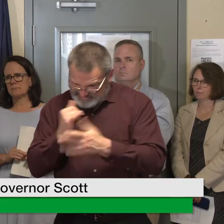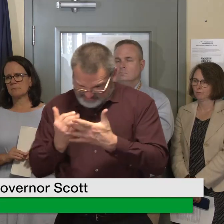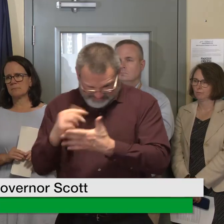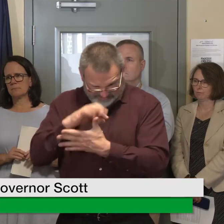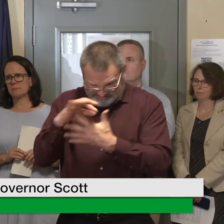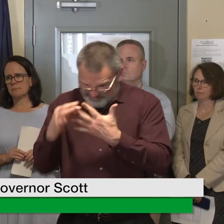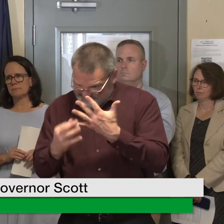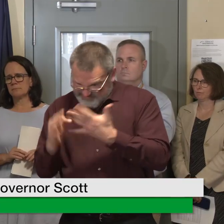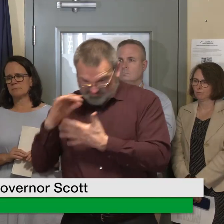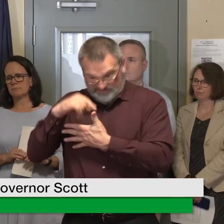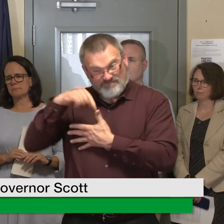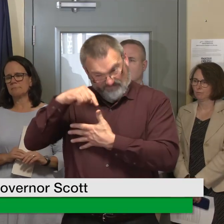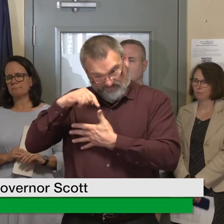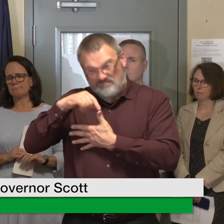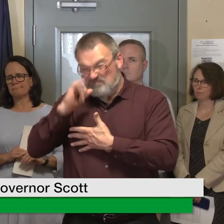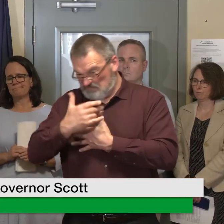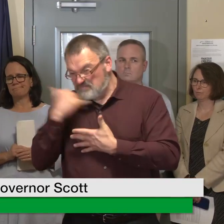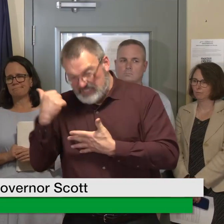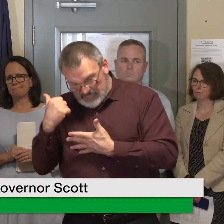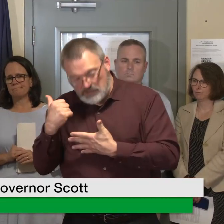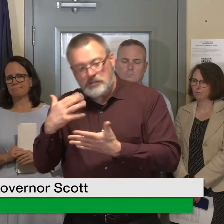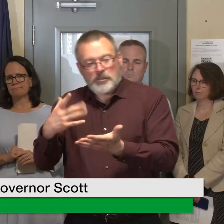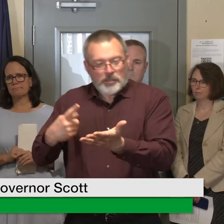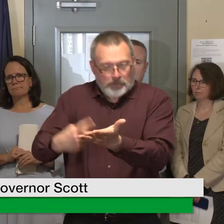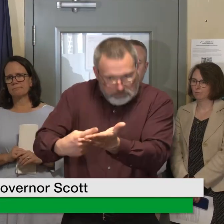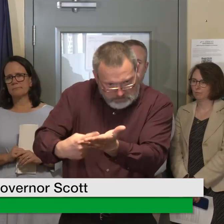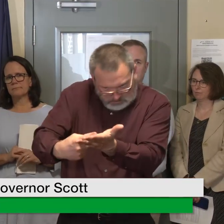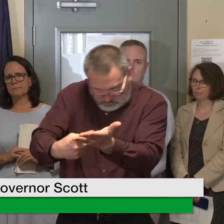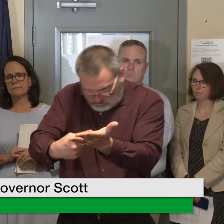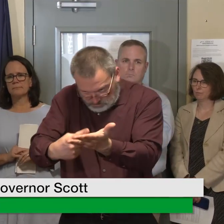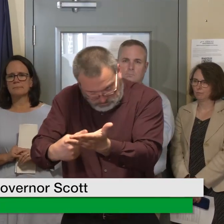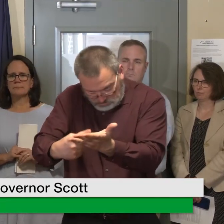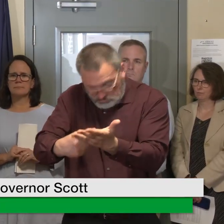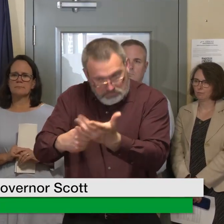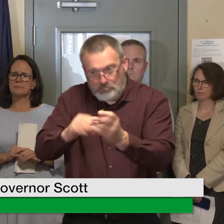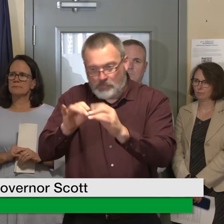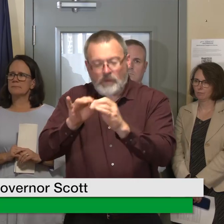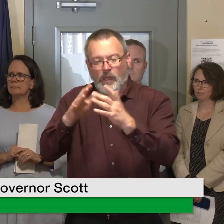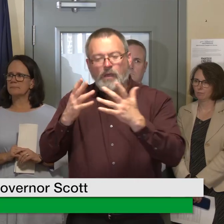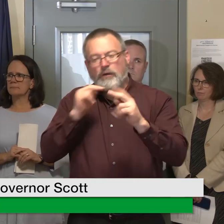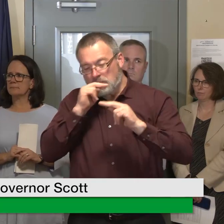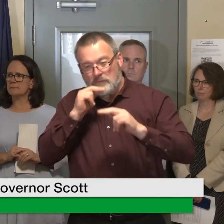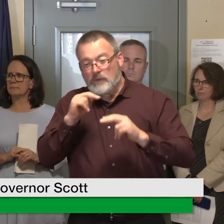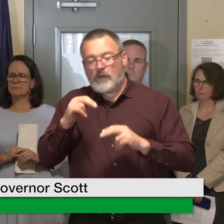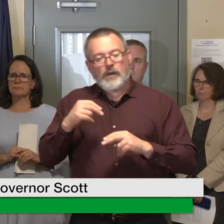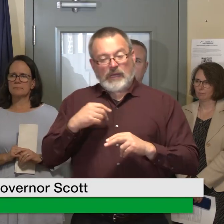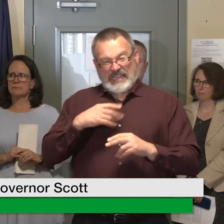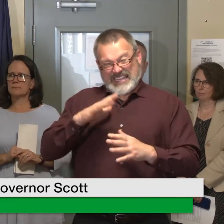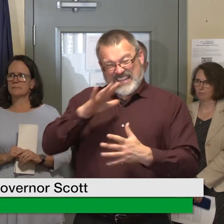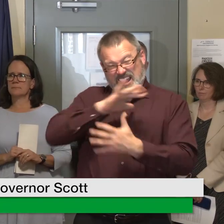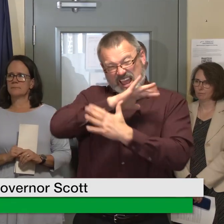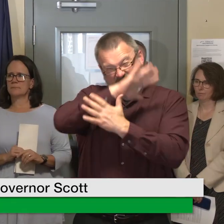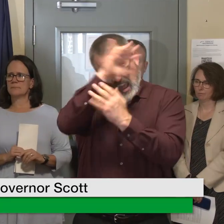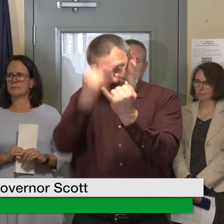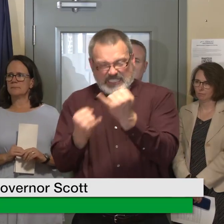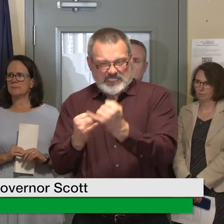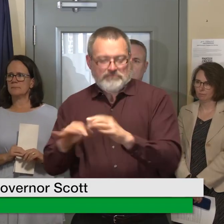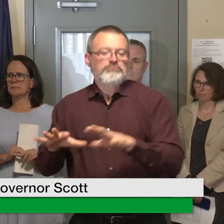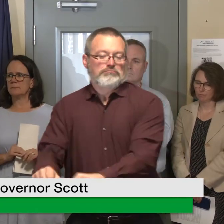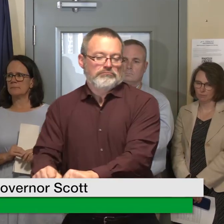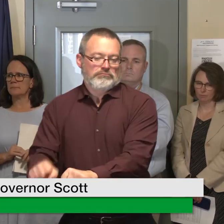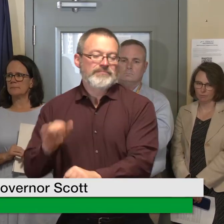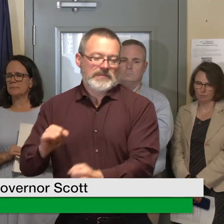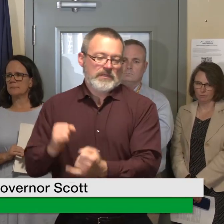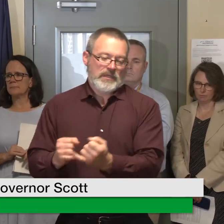be the last thing we do. All right, great. Thank you, Governor. Chris Roy, Newport Daily